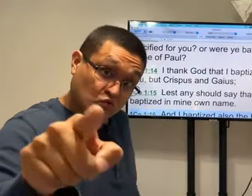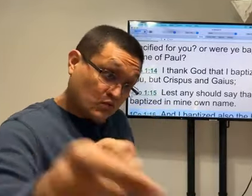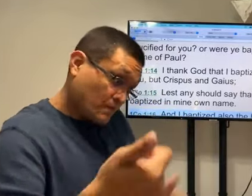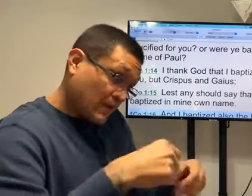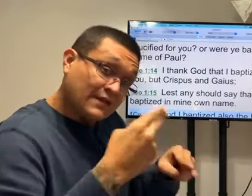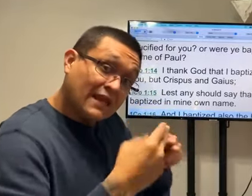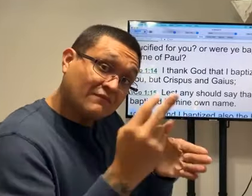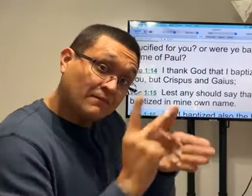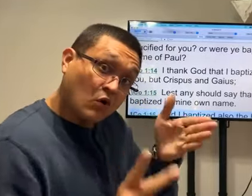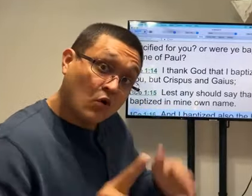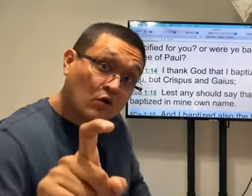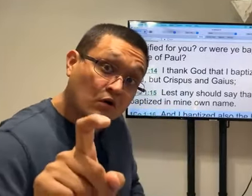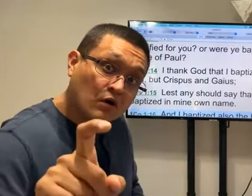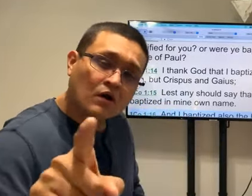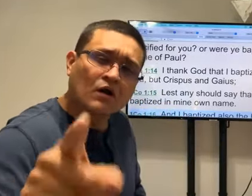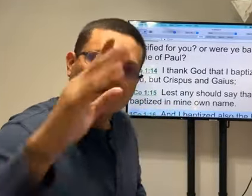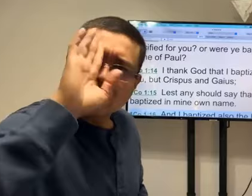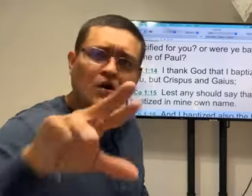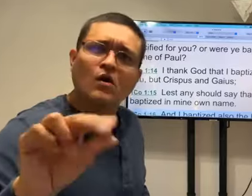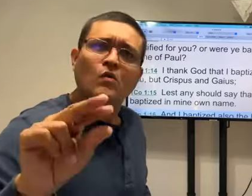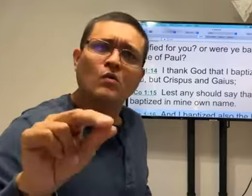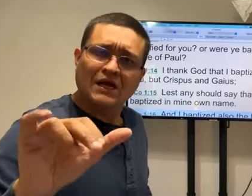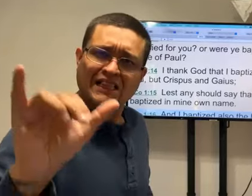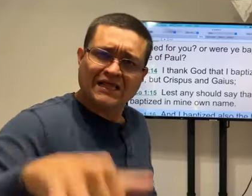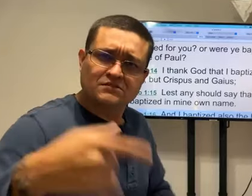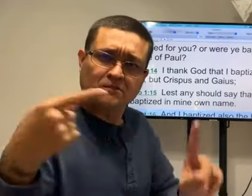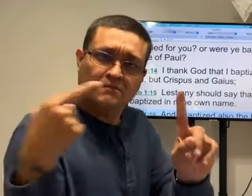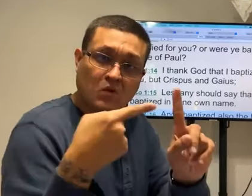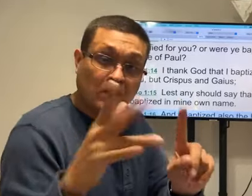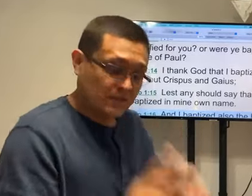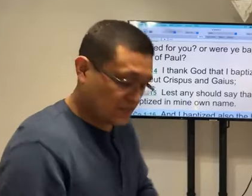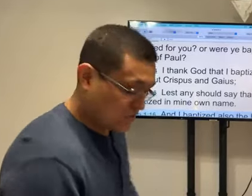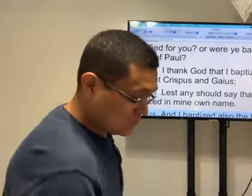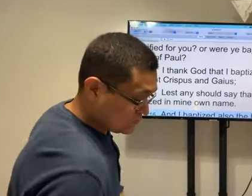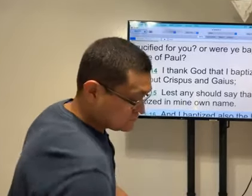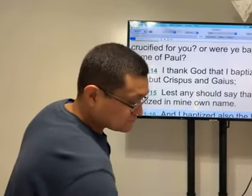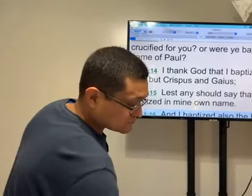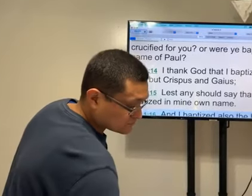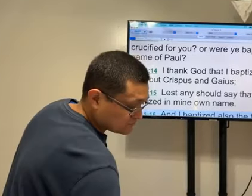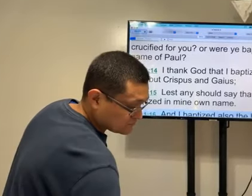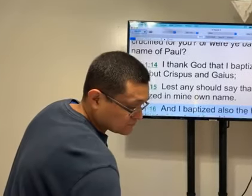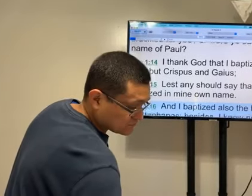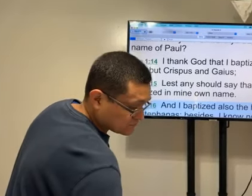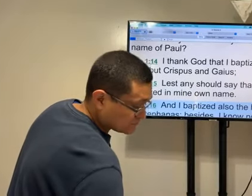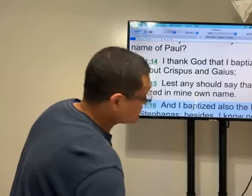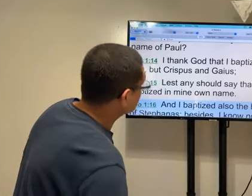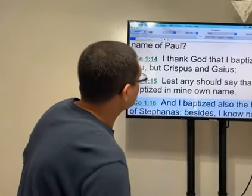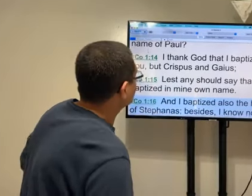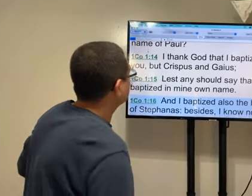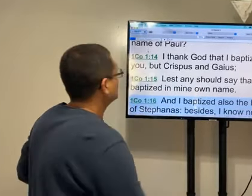So Paul is making a point here by asking these questions, as, did I do these things for you? So why are you saying you're a group of me?